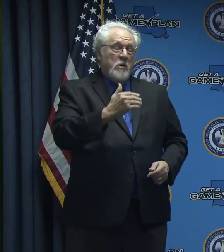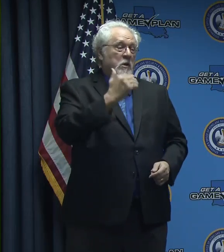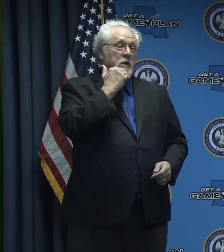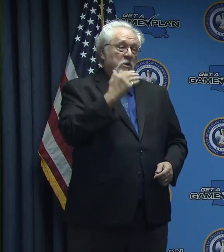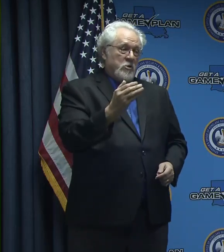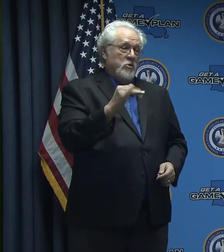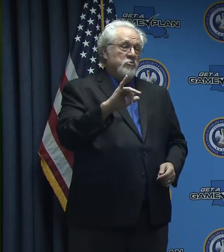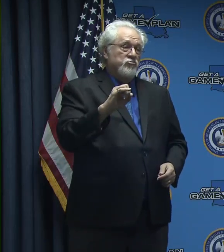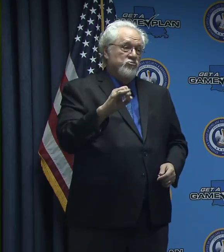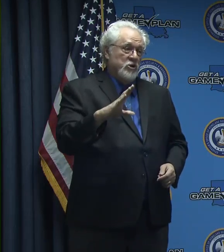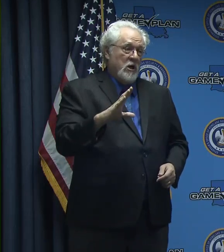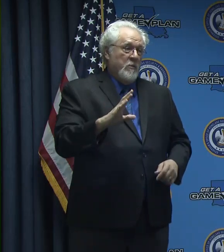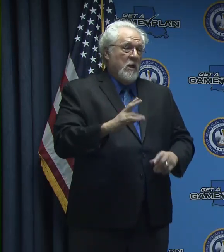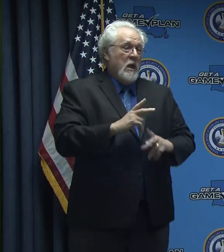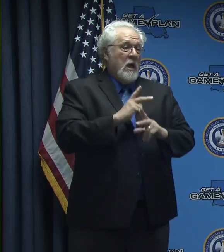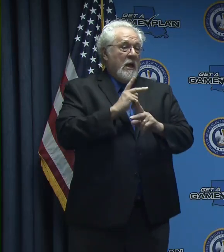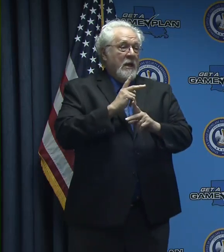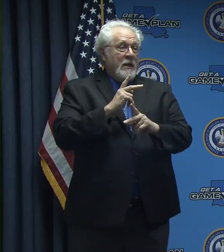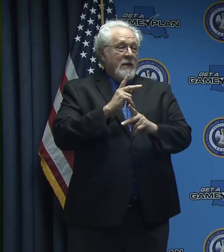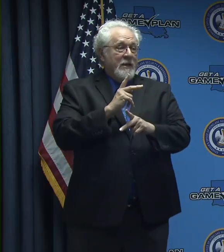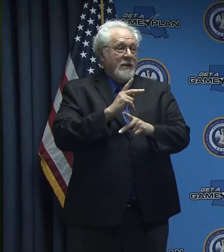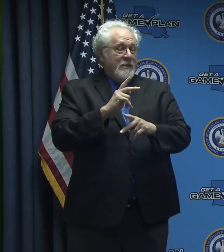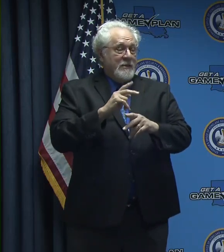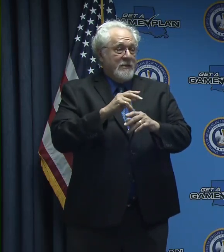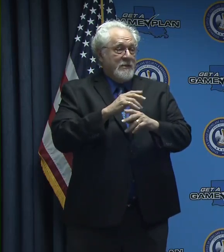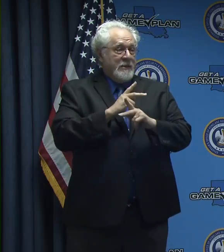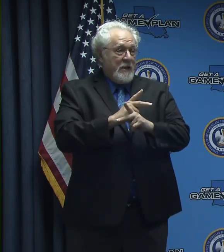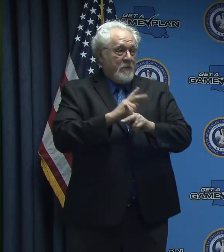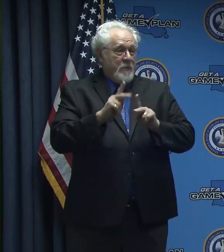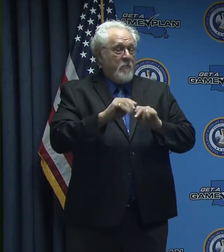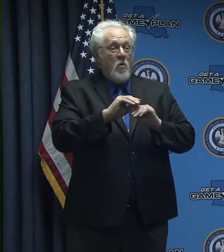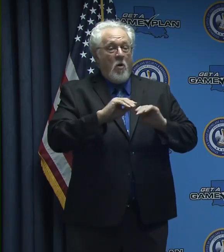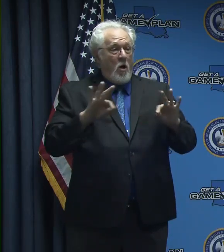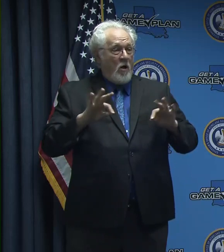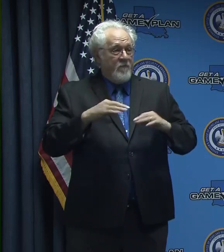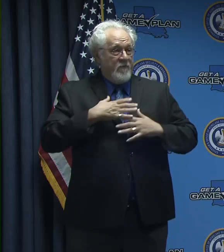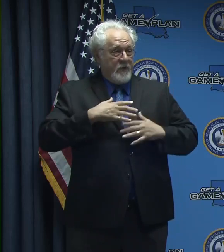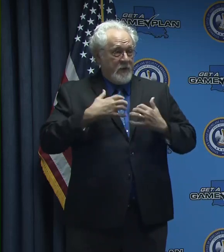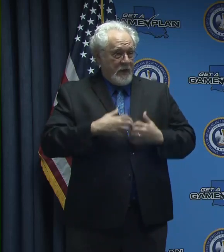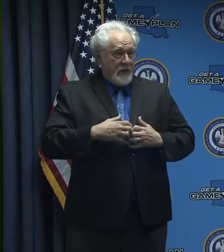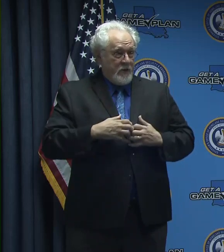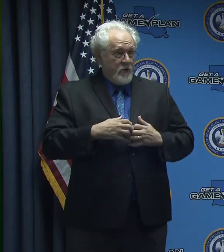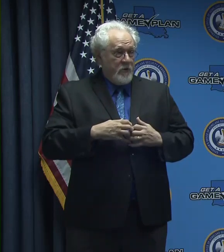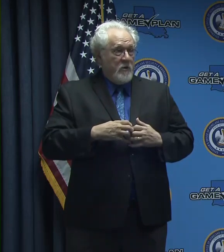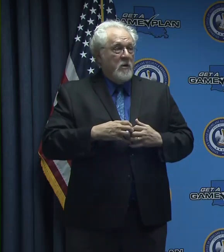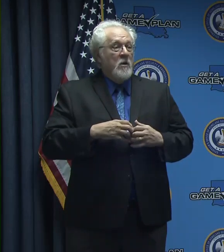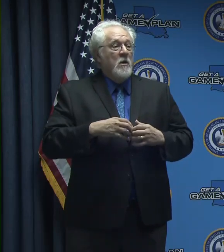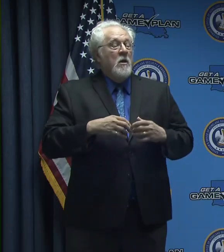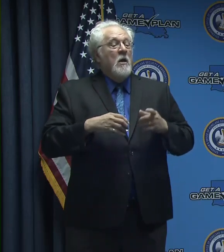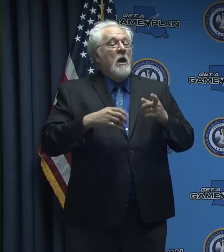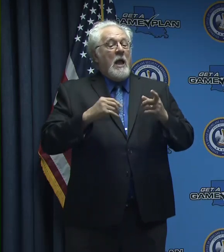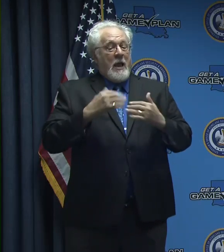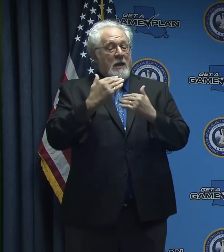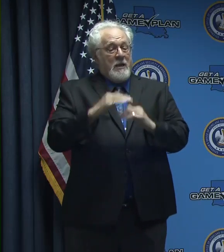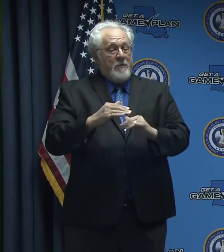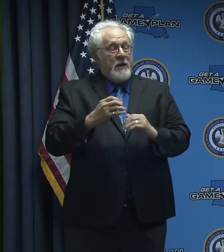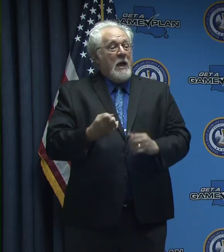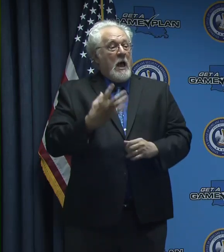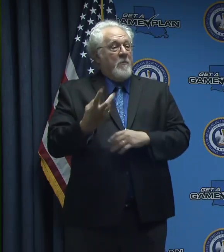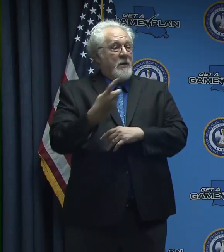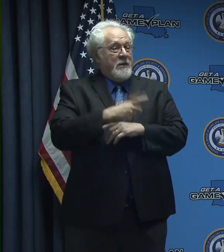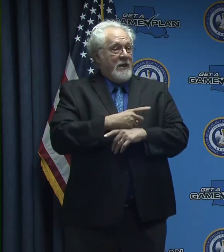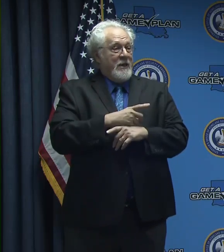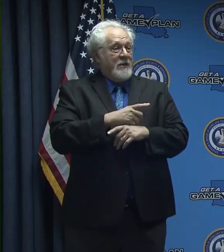job in keeping some people off the ventilator altogether who previously would have been put on the ventilator, and limiting the number of days